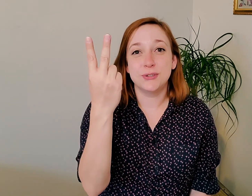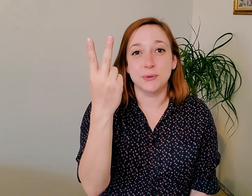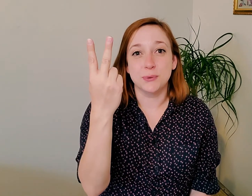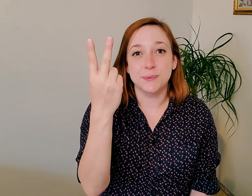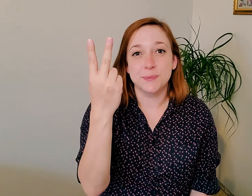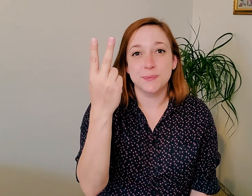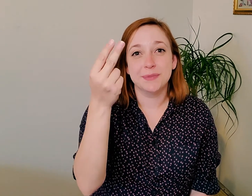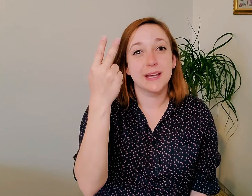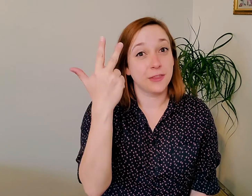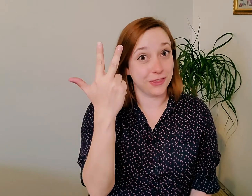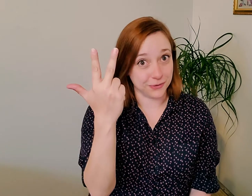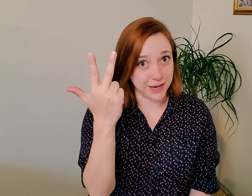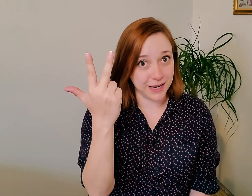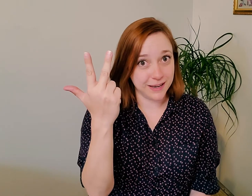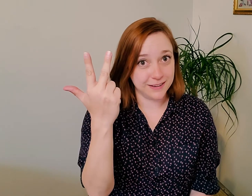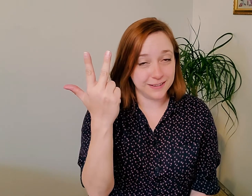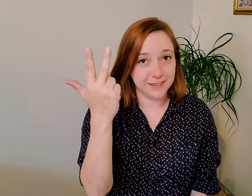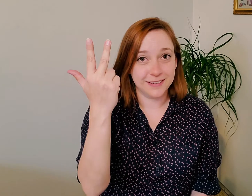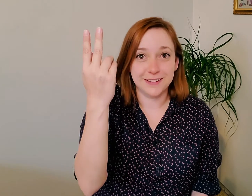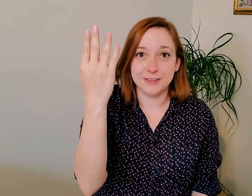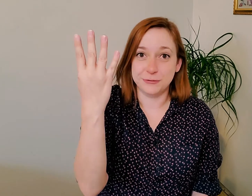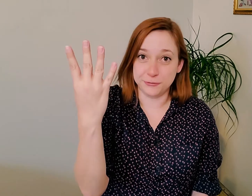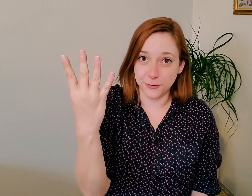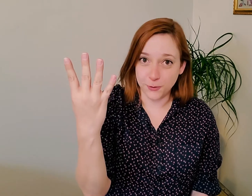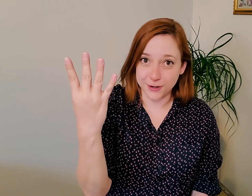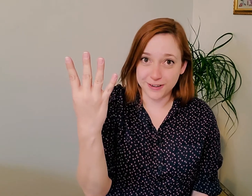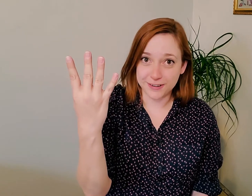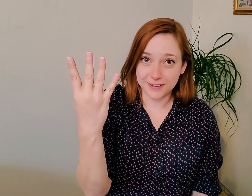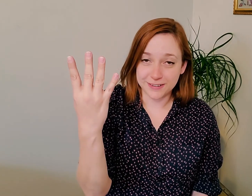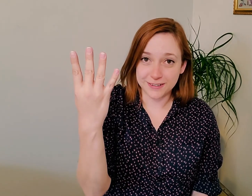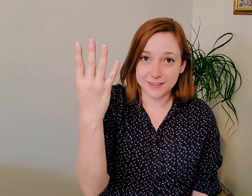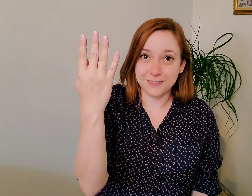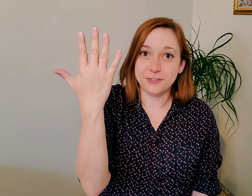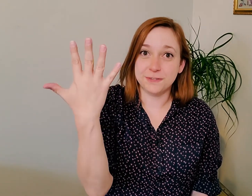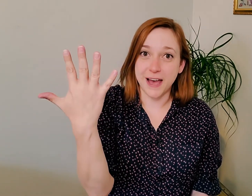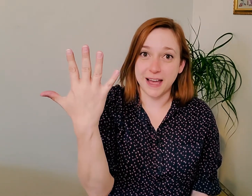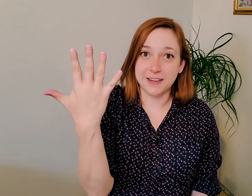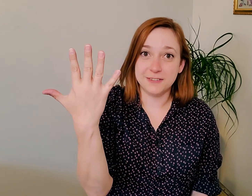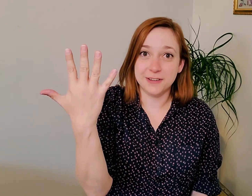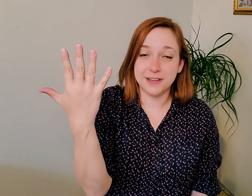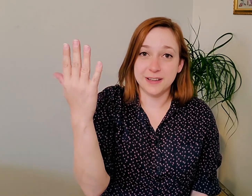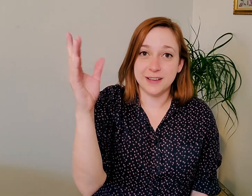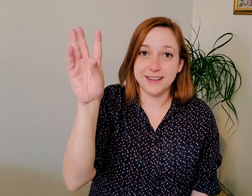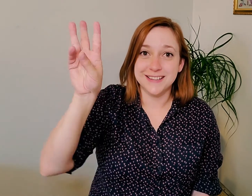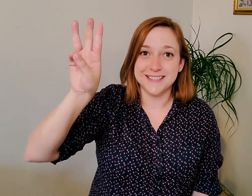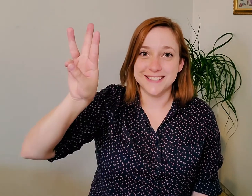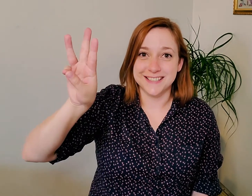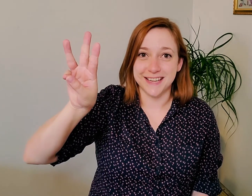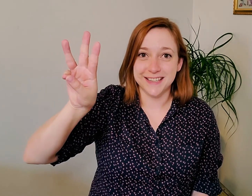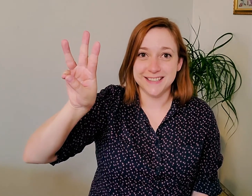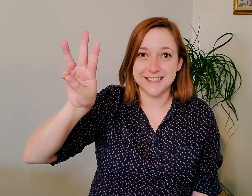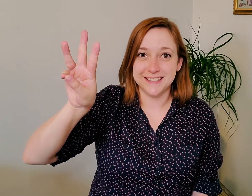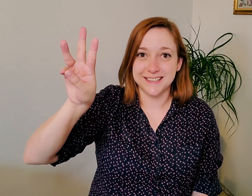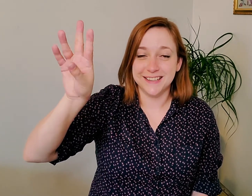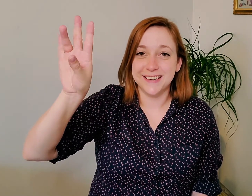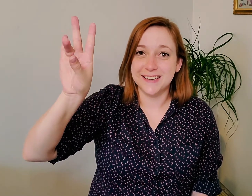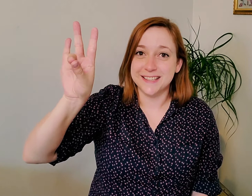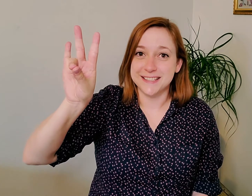2, 3, 4, 5, 6,